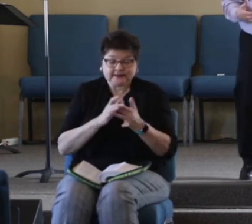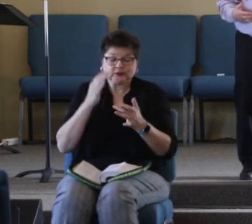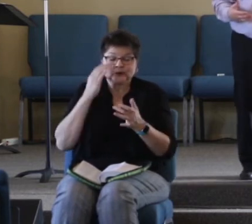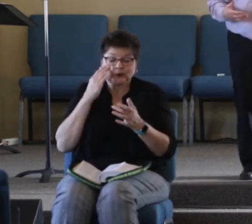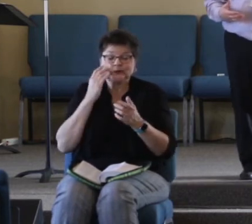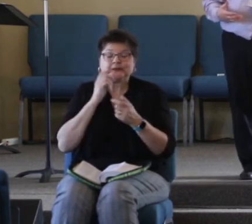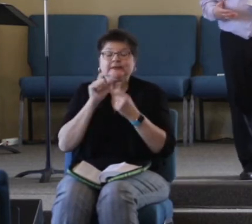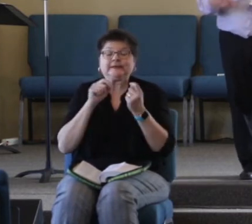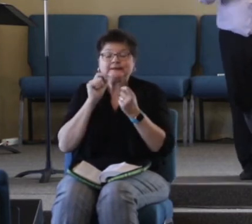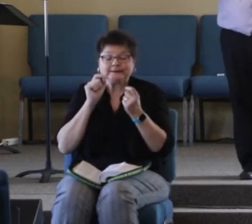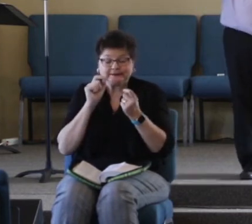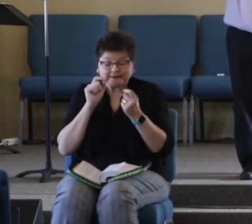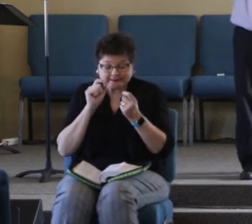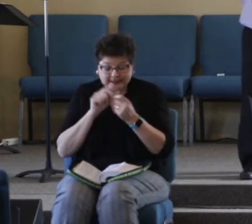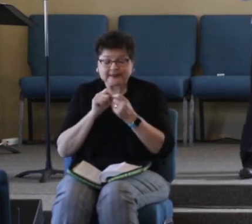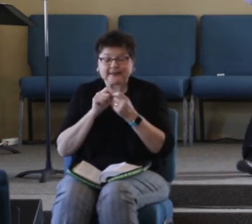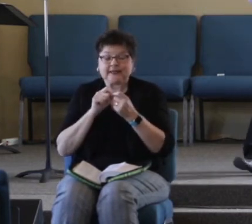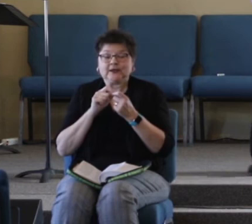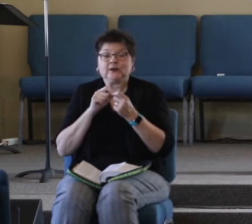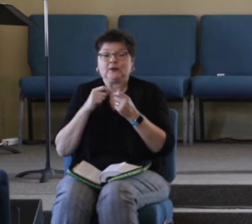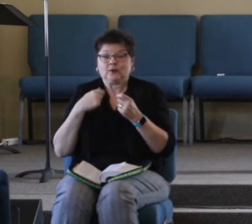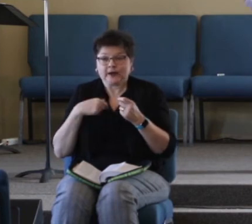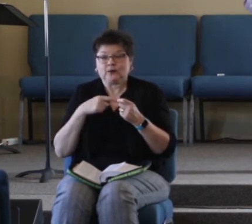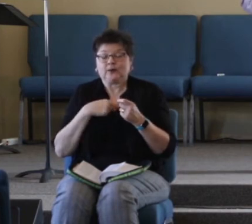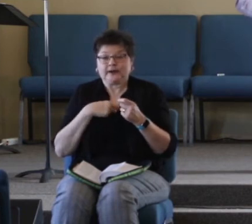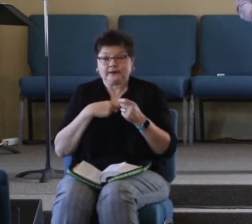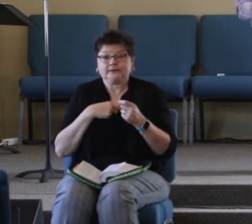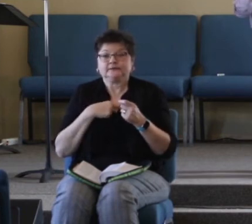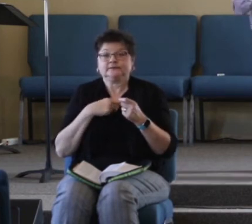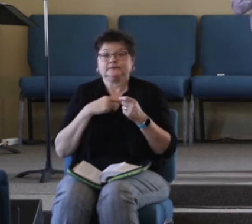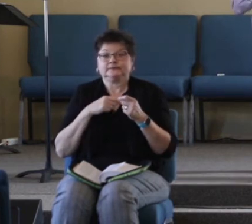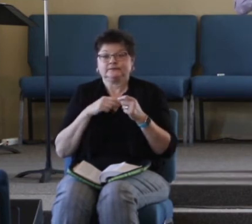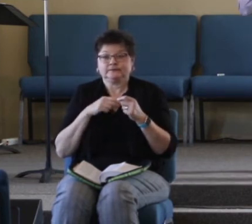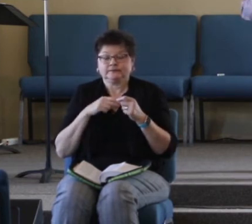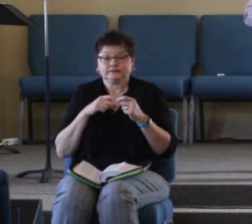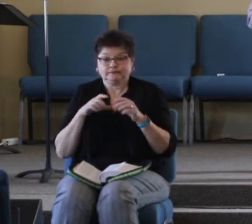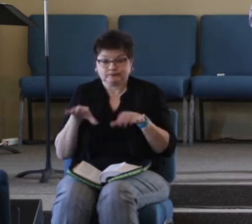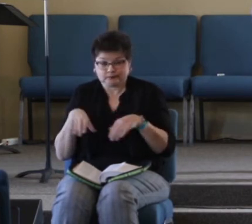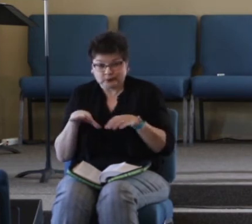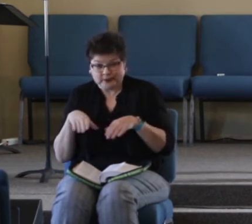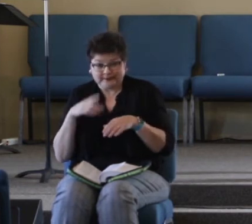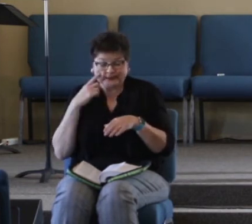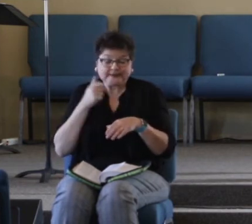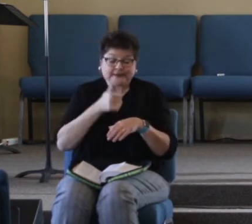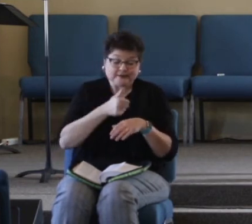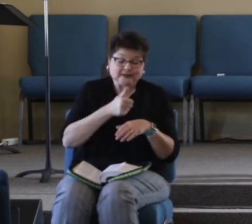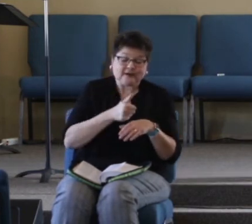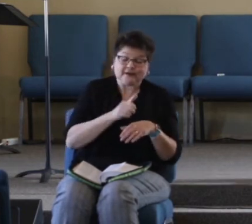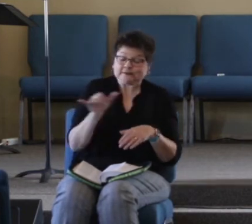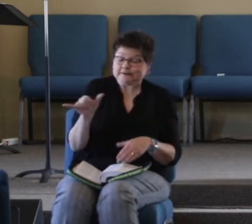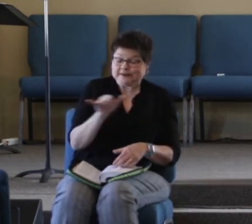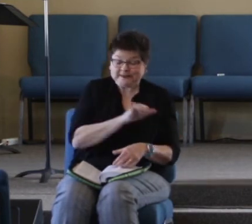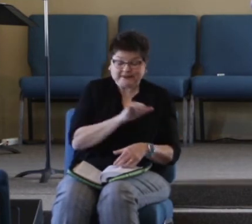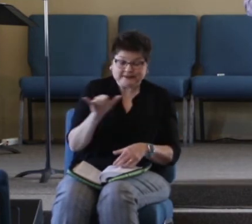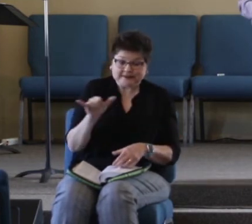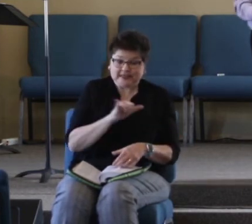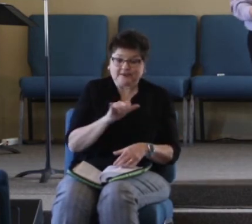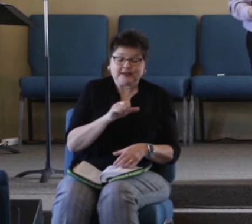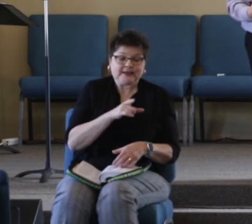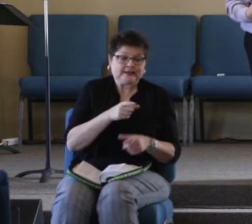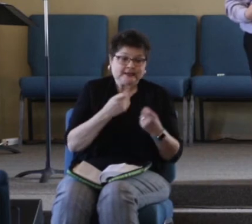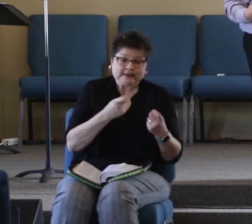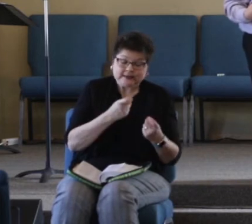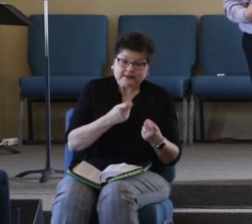through because he's gone through life having to deal with the temptation, the pressures of